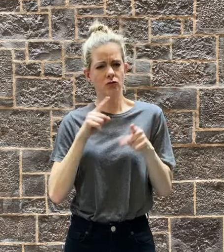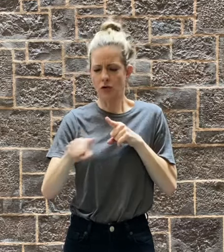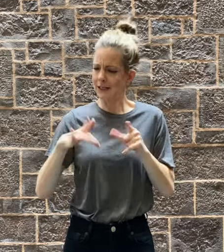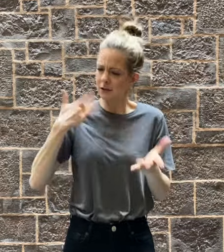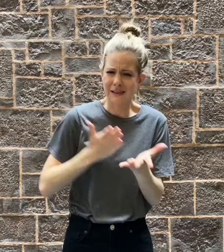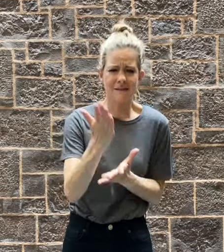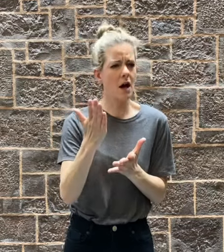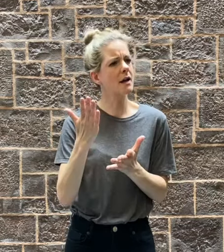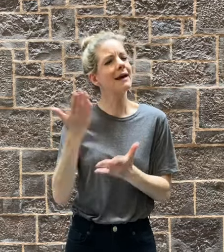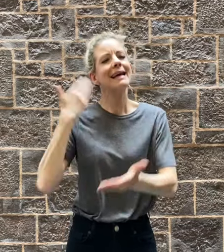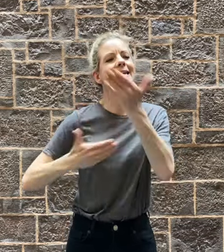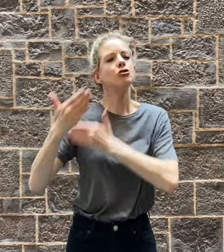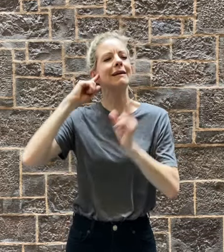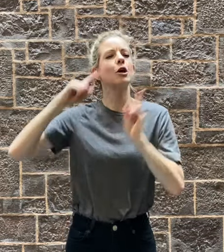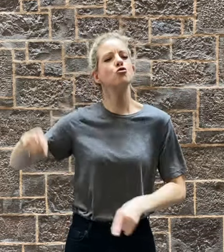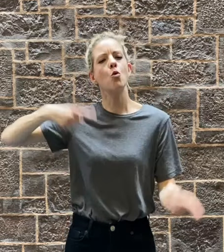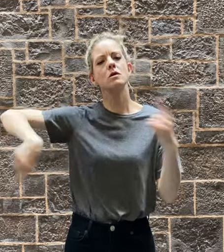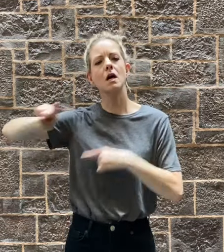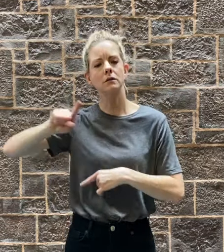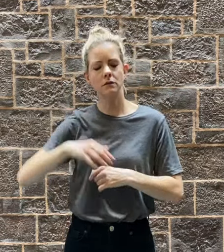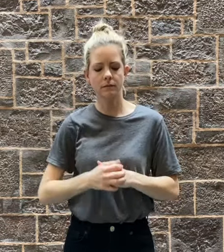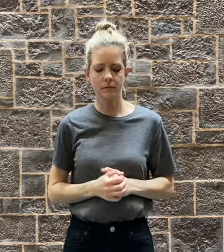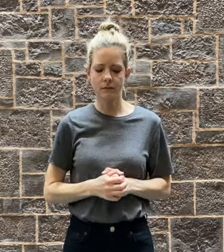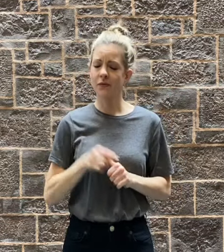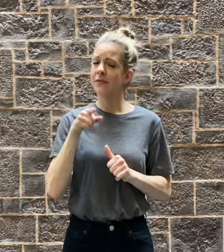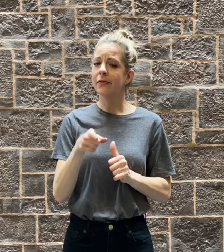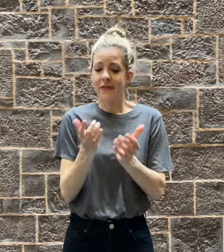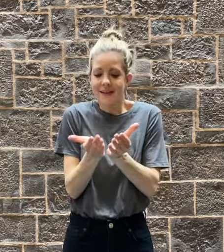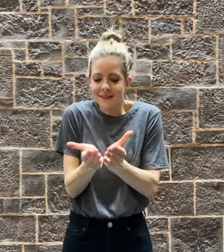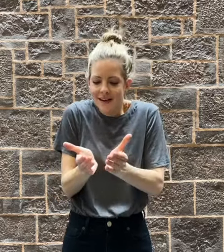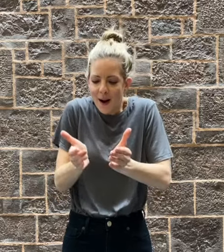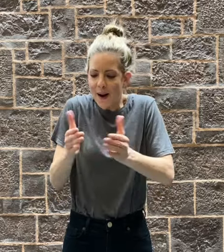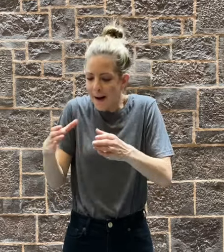This is a cup that has travelled between countries and continents,